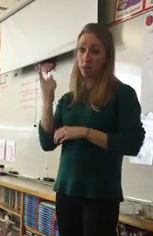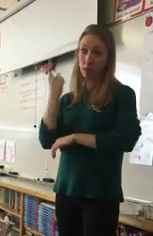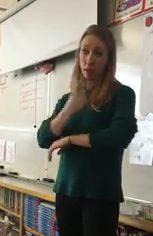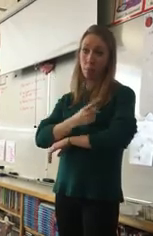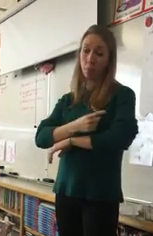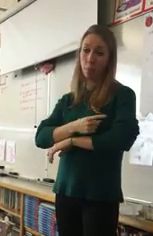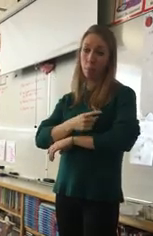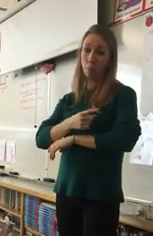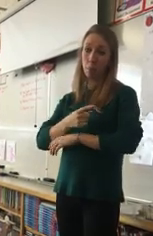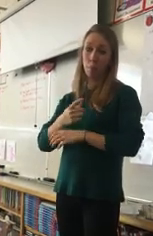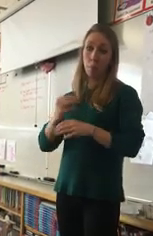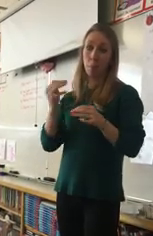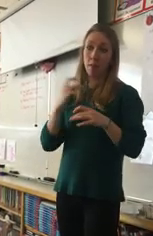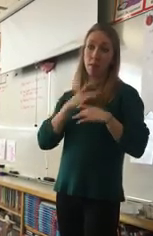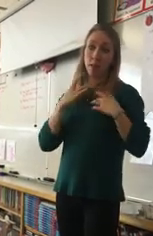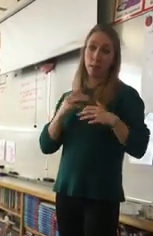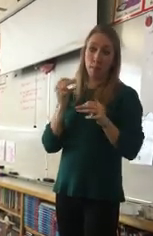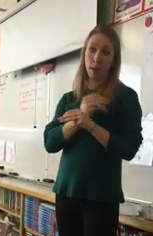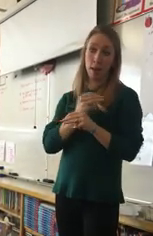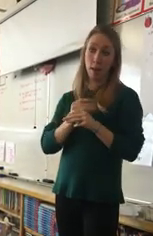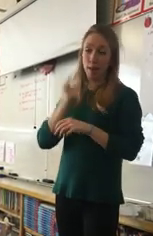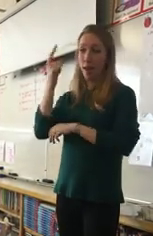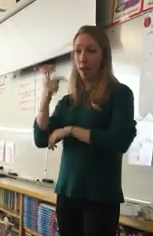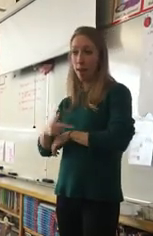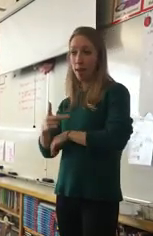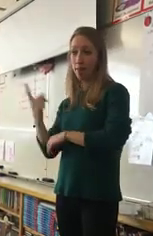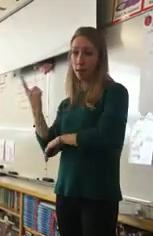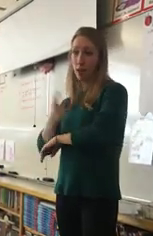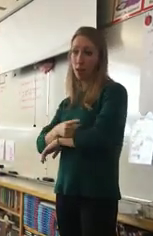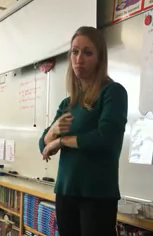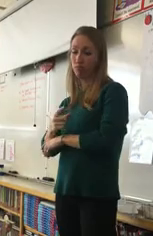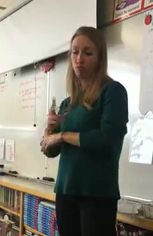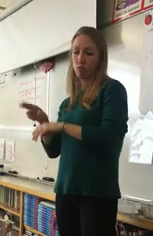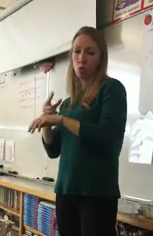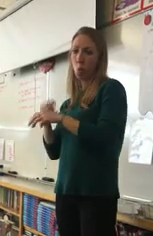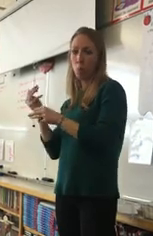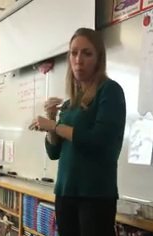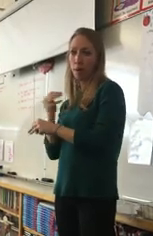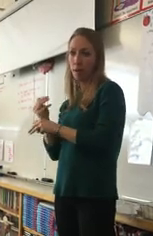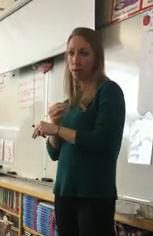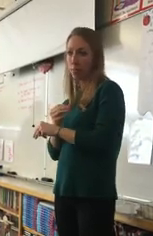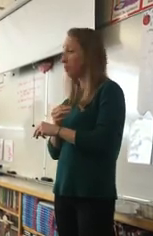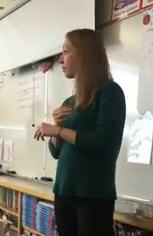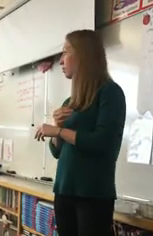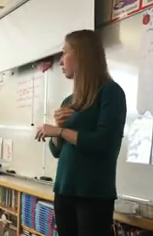Wednesday. The Valentine math deals with these candy hearts